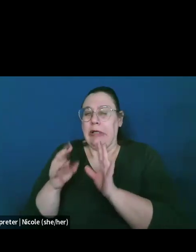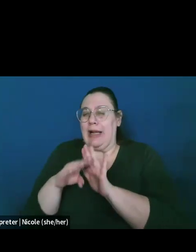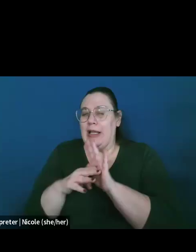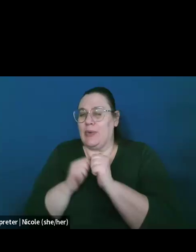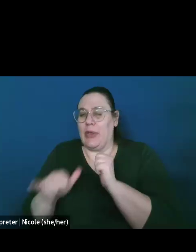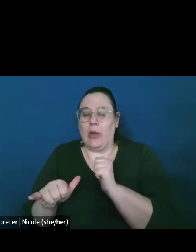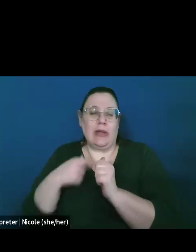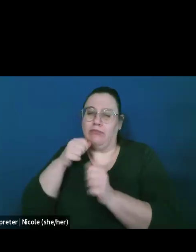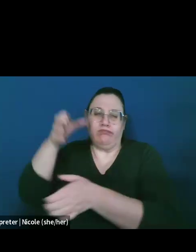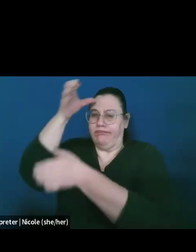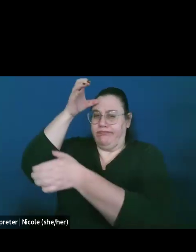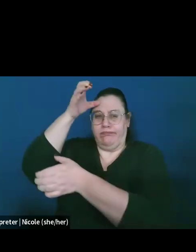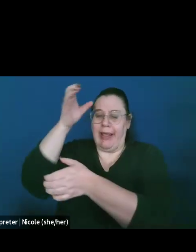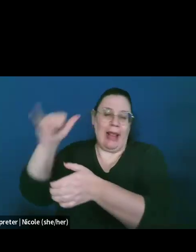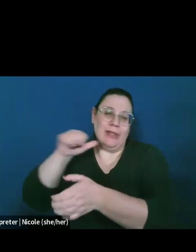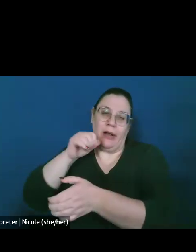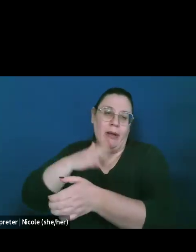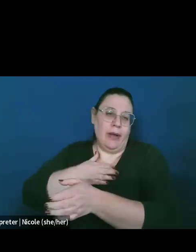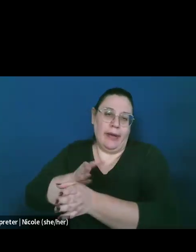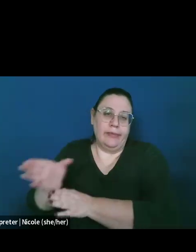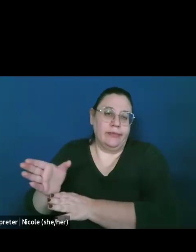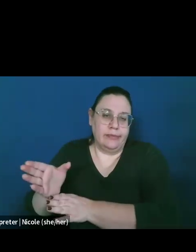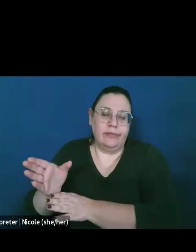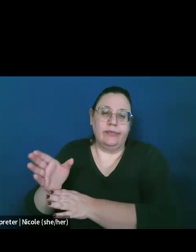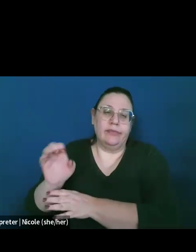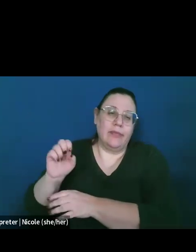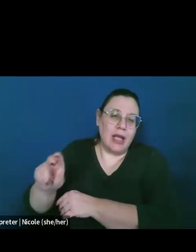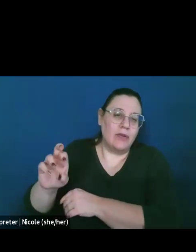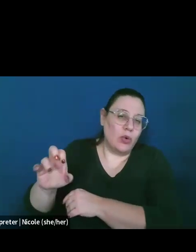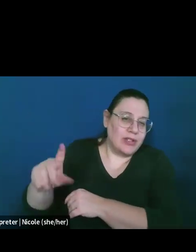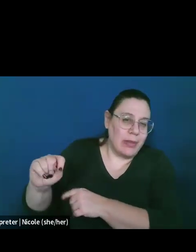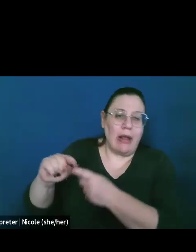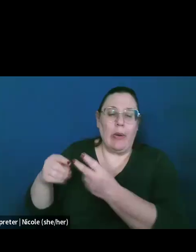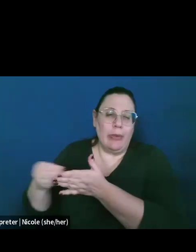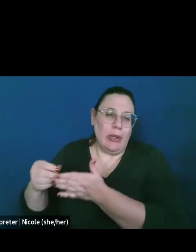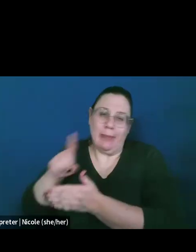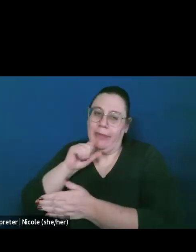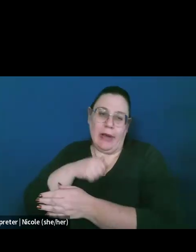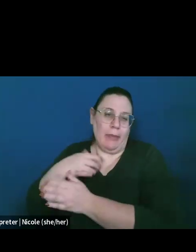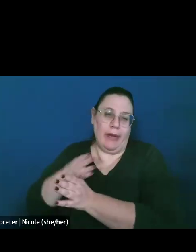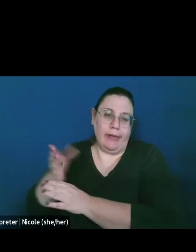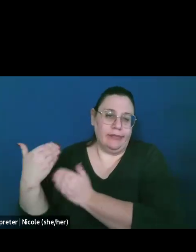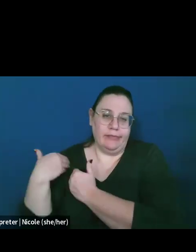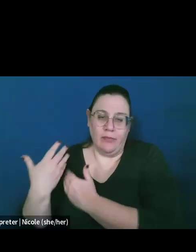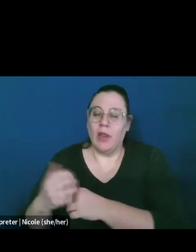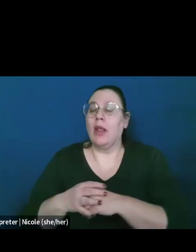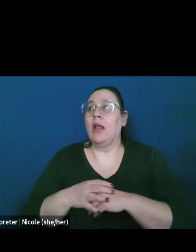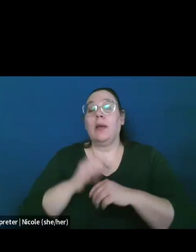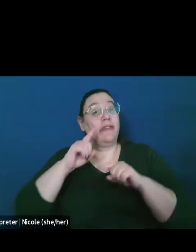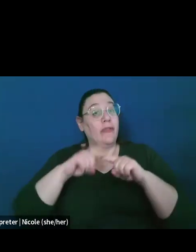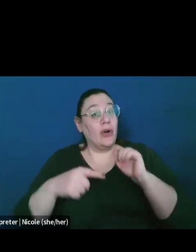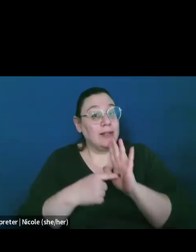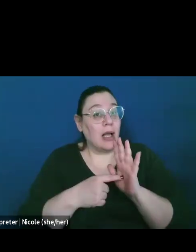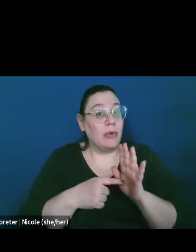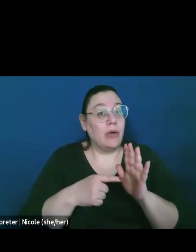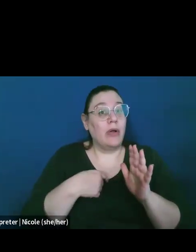familiar with those because I was not in enforcement or procurement. But because, for example, I worked on the rewrite of